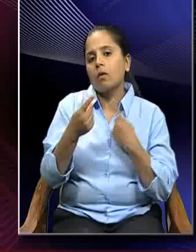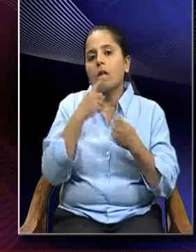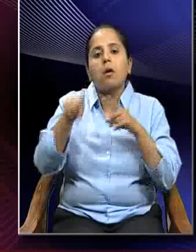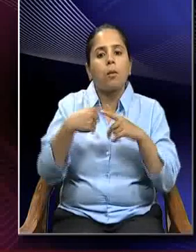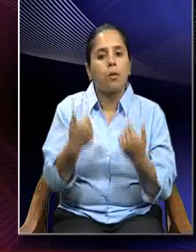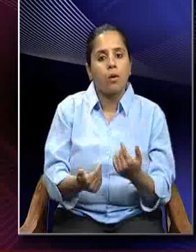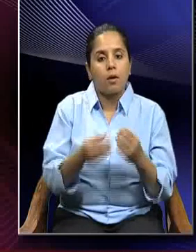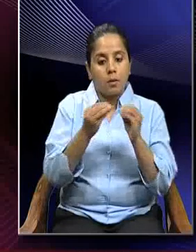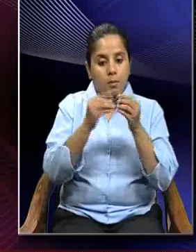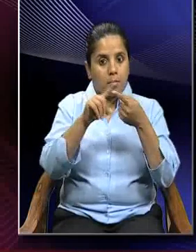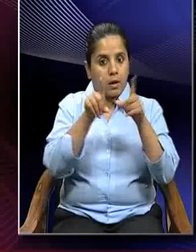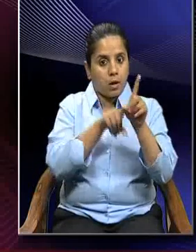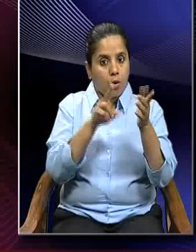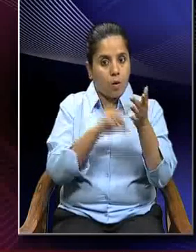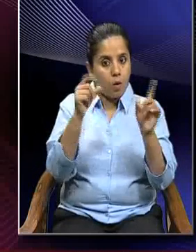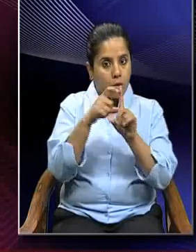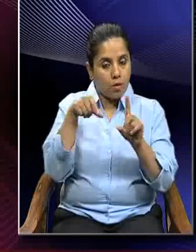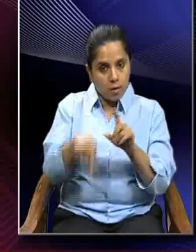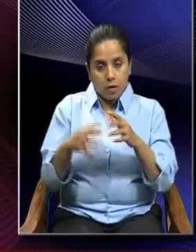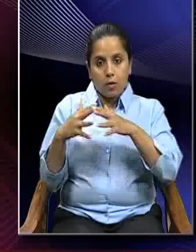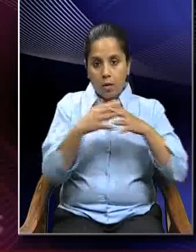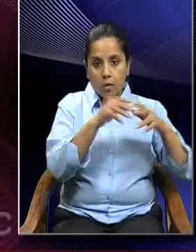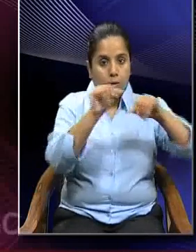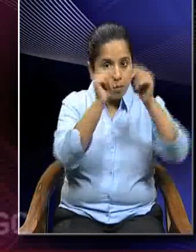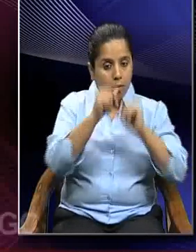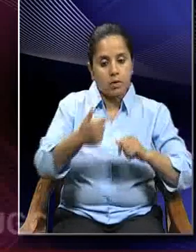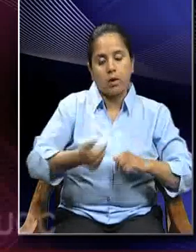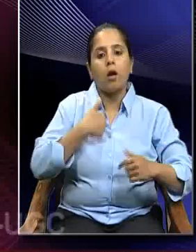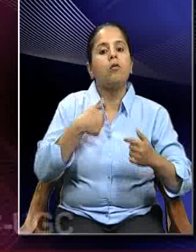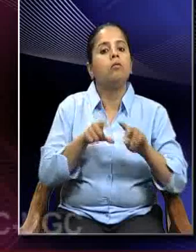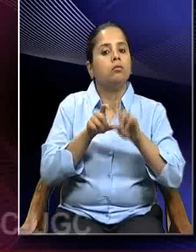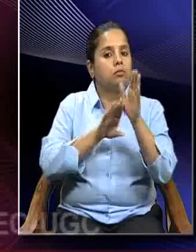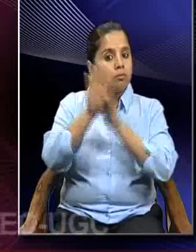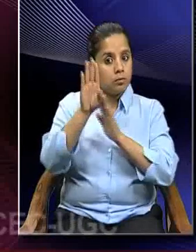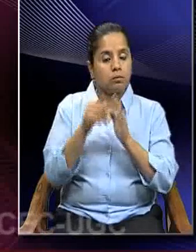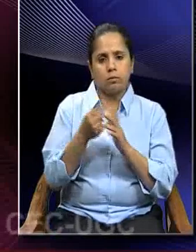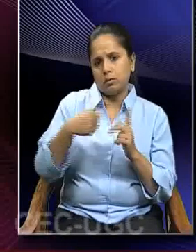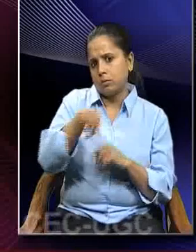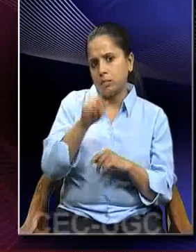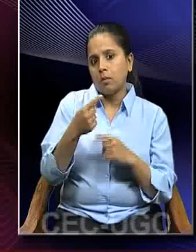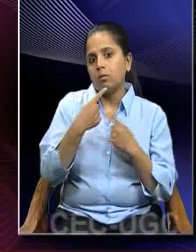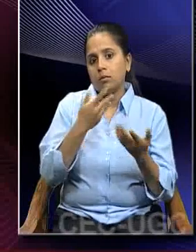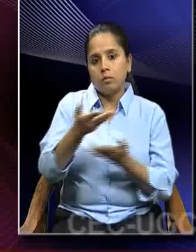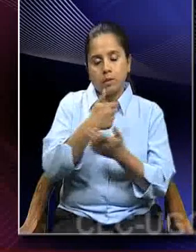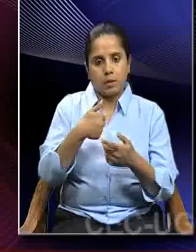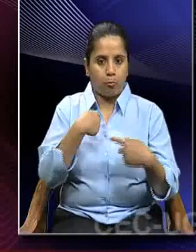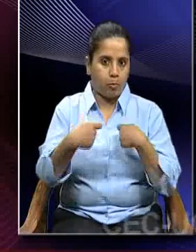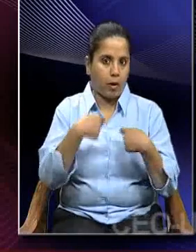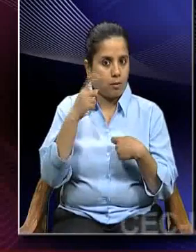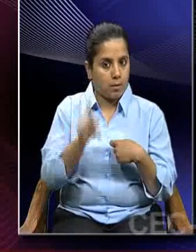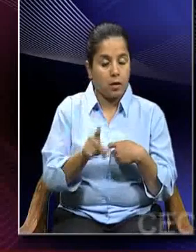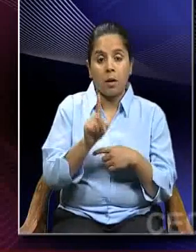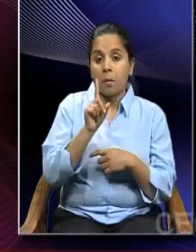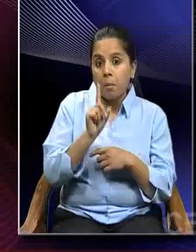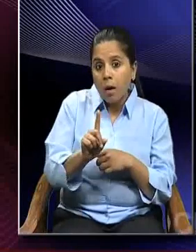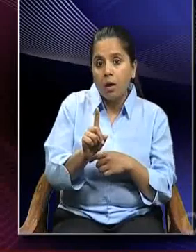about beyond Western models of self-development. Because we all have to discuss about the self-management, but to